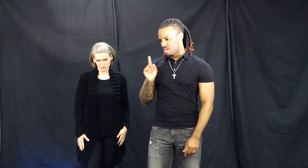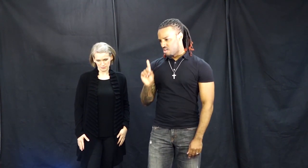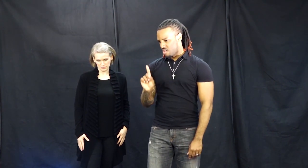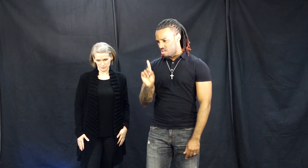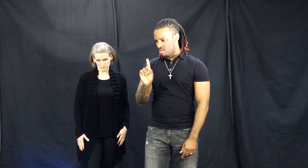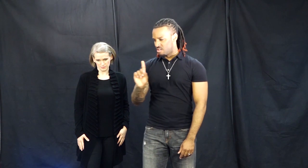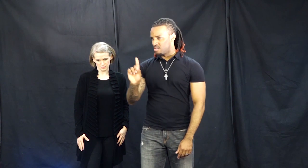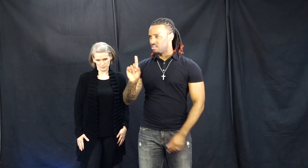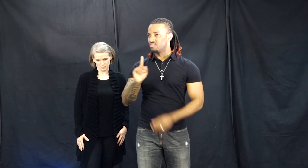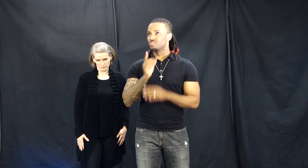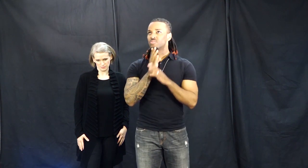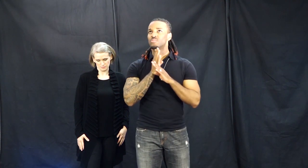quiet uptown.